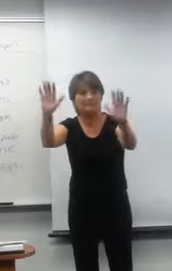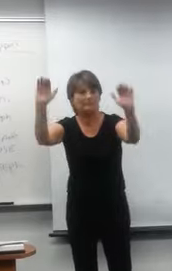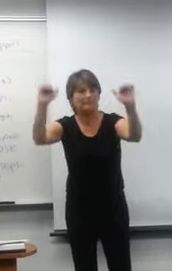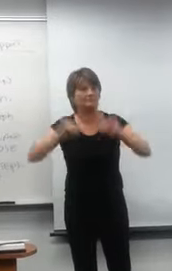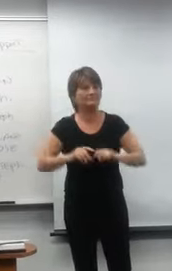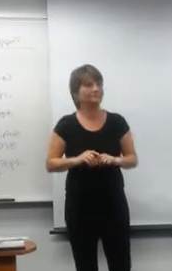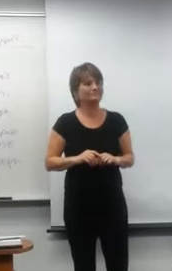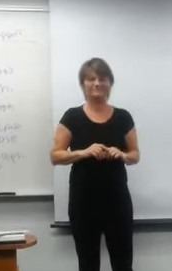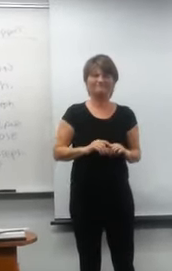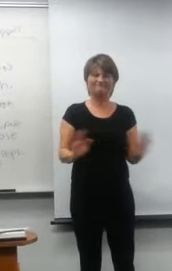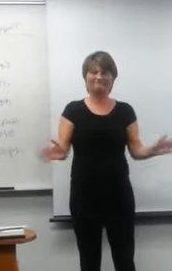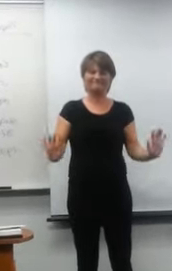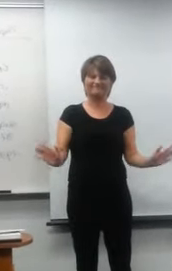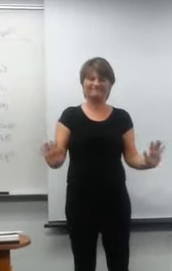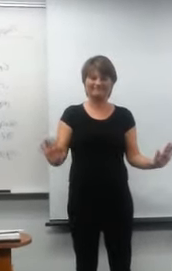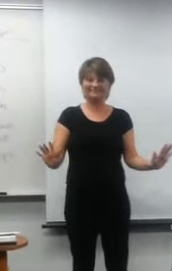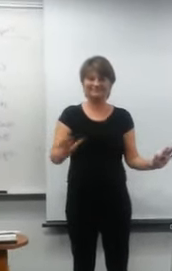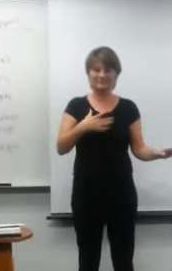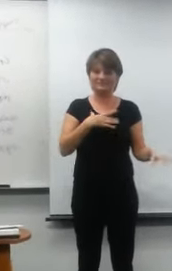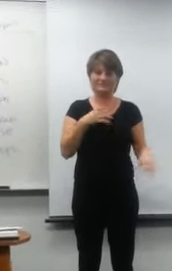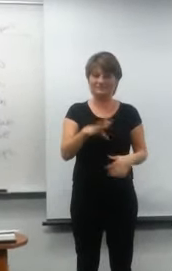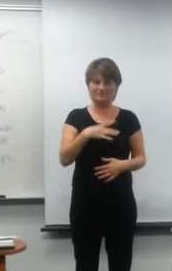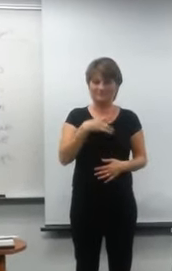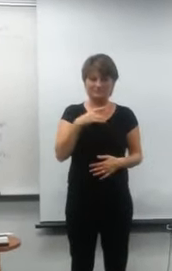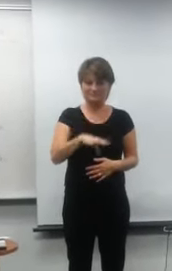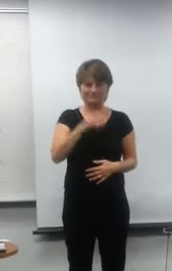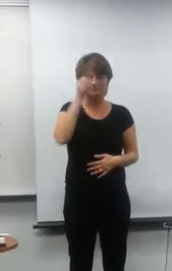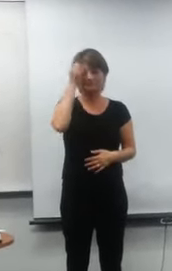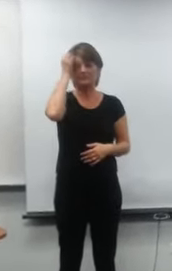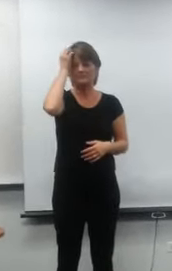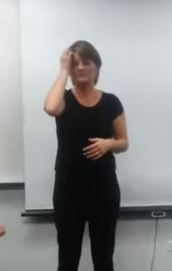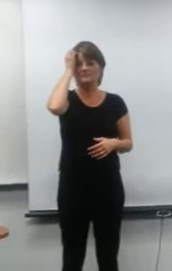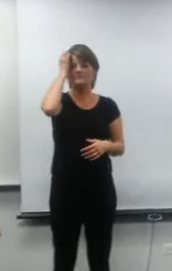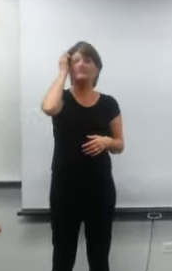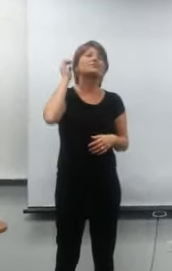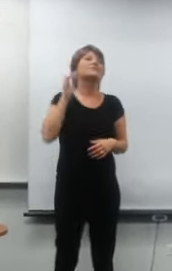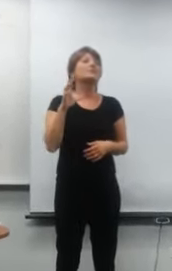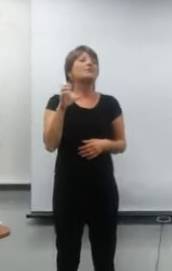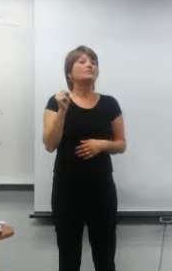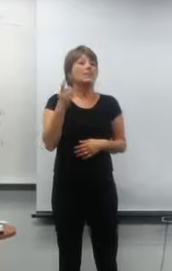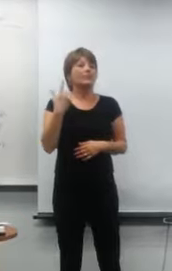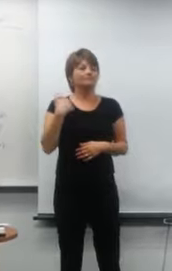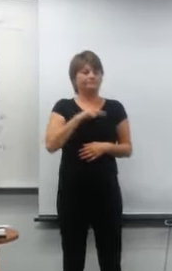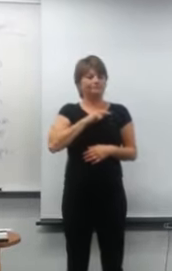We send you out in the world, but we don't really see what happens after that. And we weren't really comfortable with that.